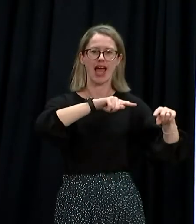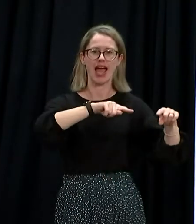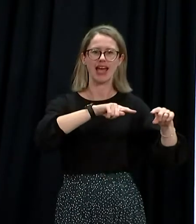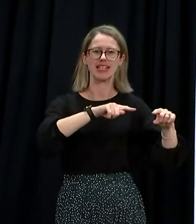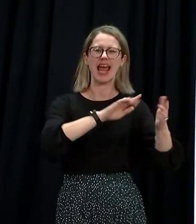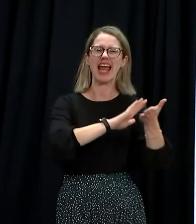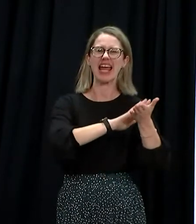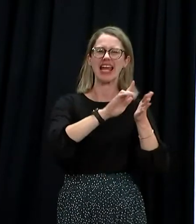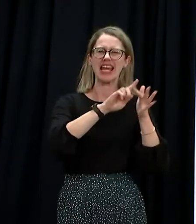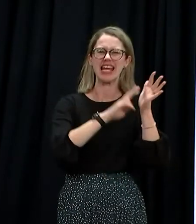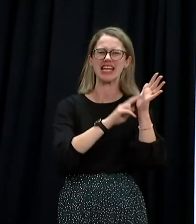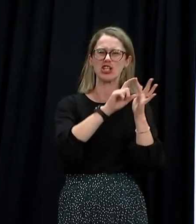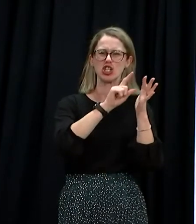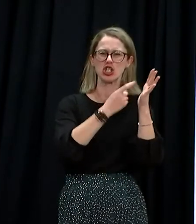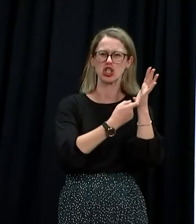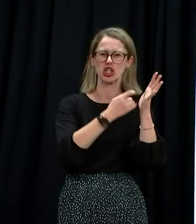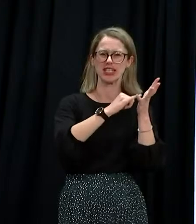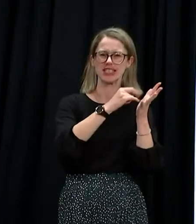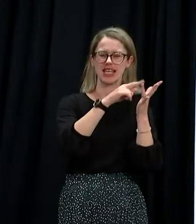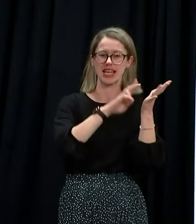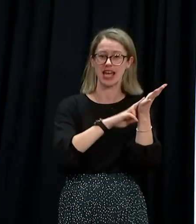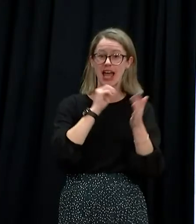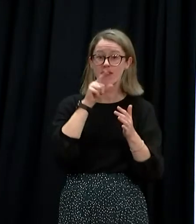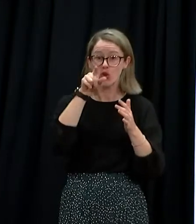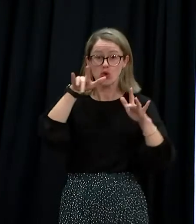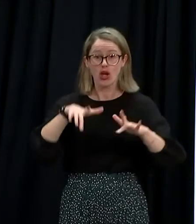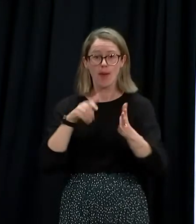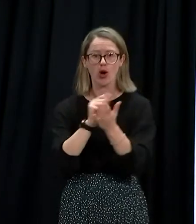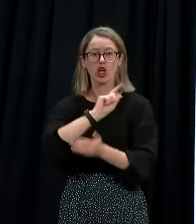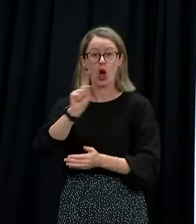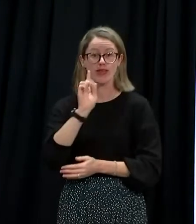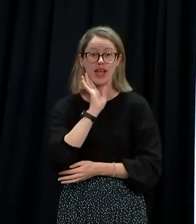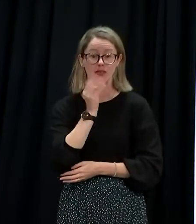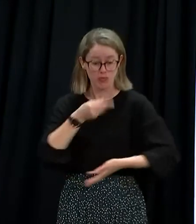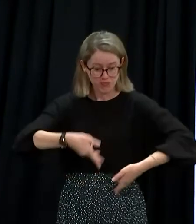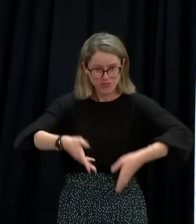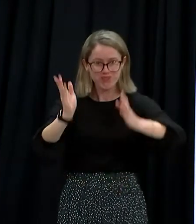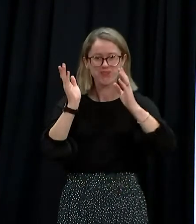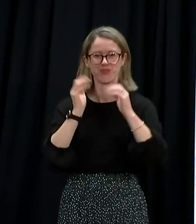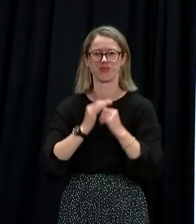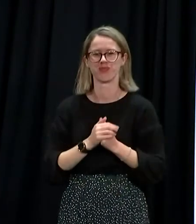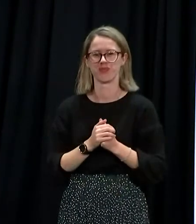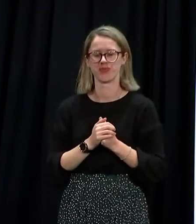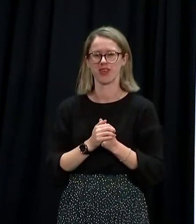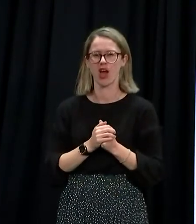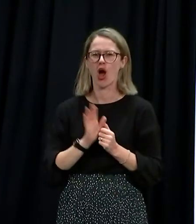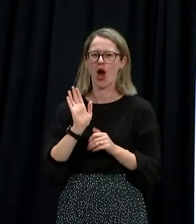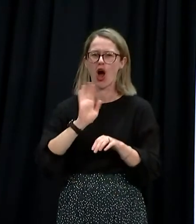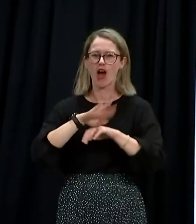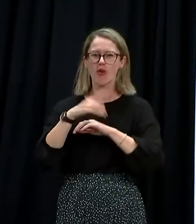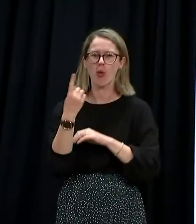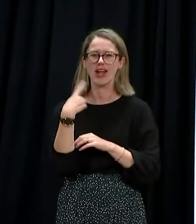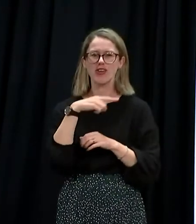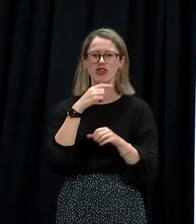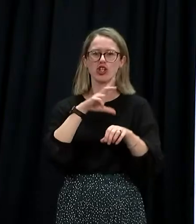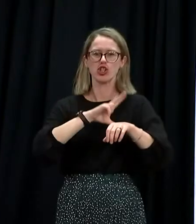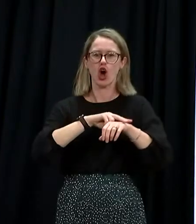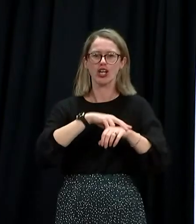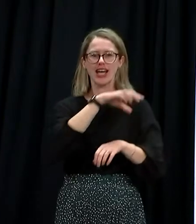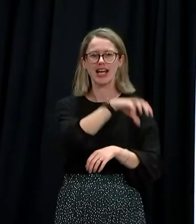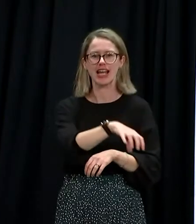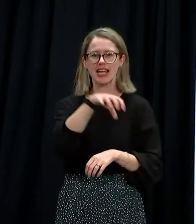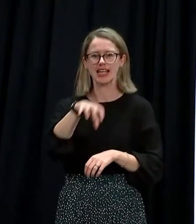use of these. If you're not yet booked for a vaccine, go this afternoon. There are well over 100 GP clinics in Auckland alone